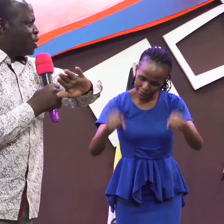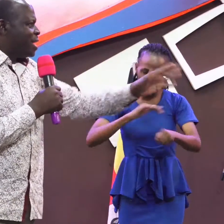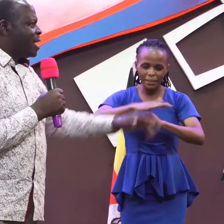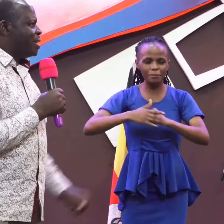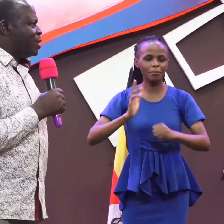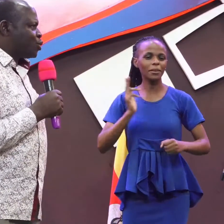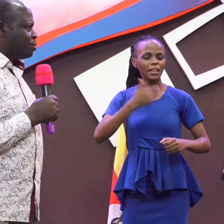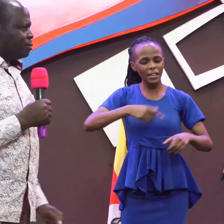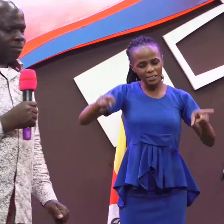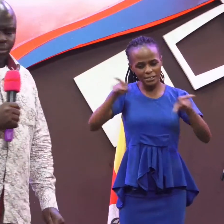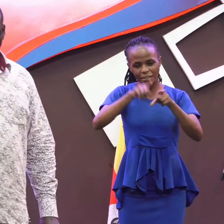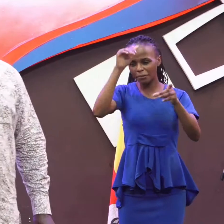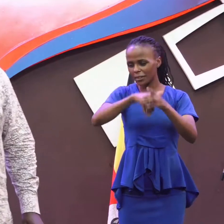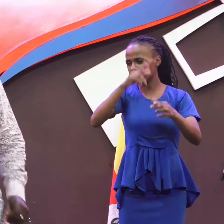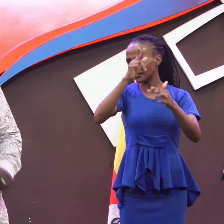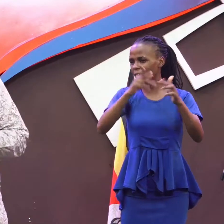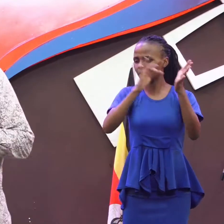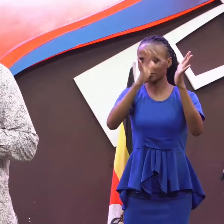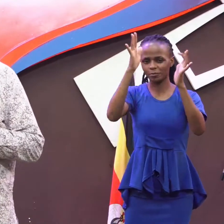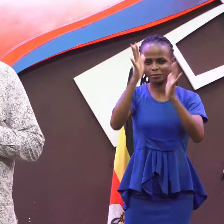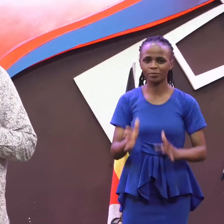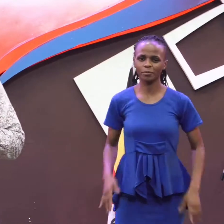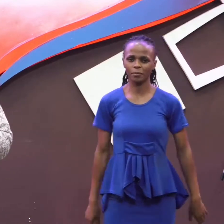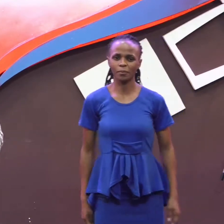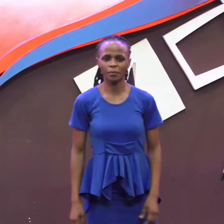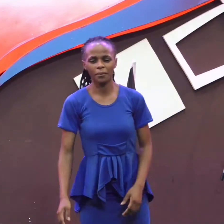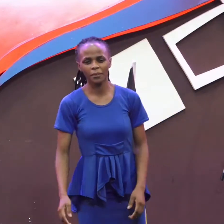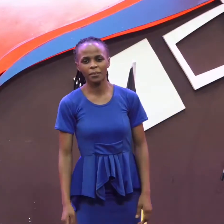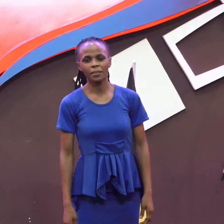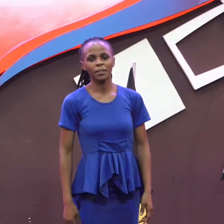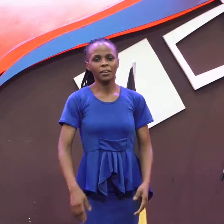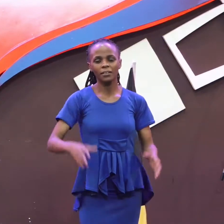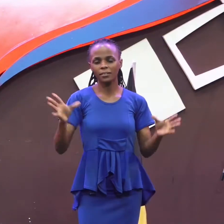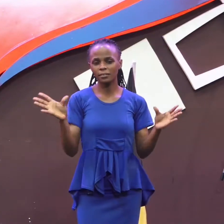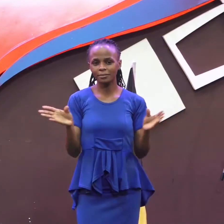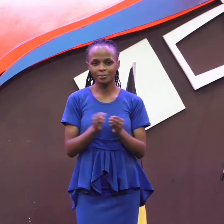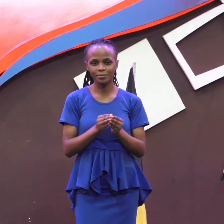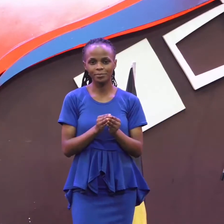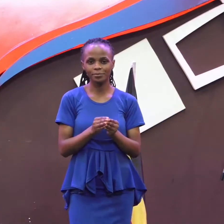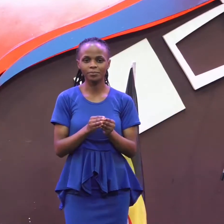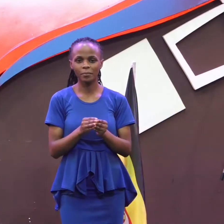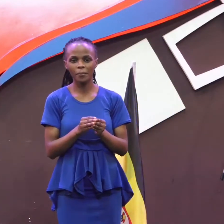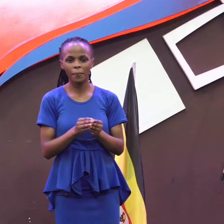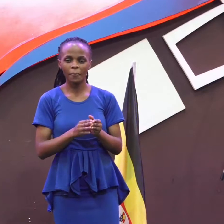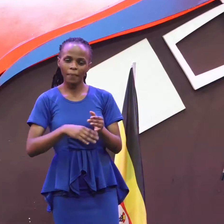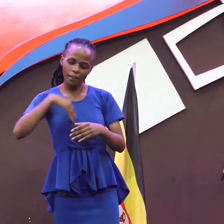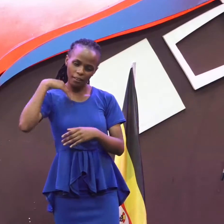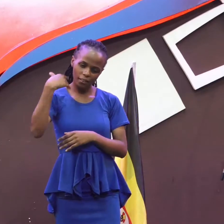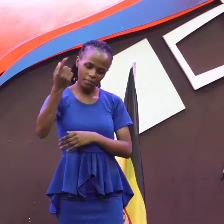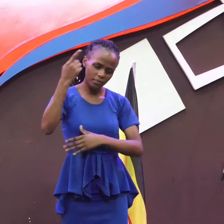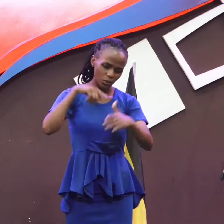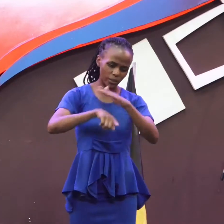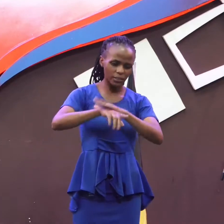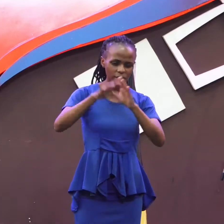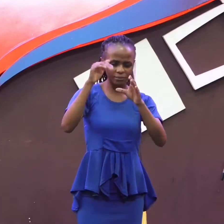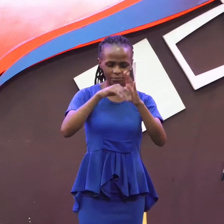them, amen, it can make us in the name of Jesus. Let me wind up. Then we